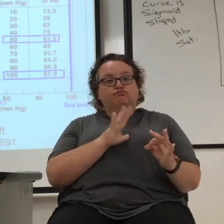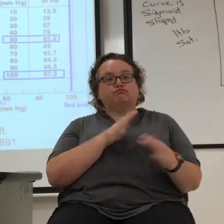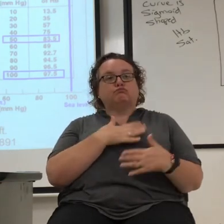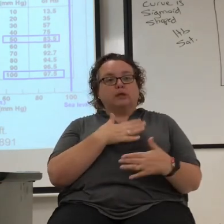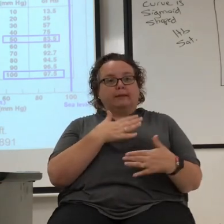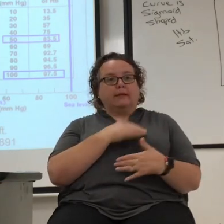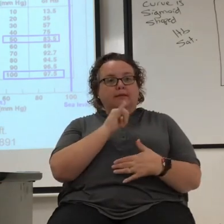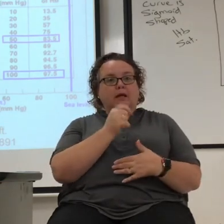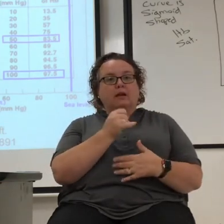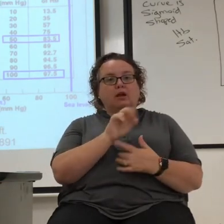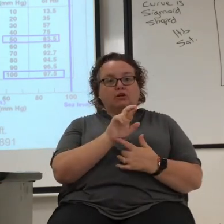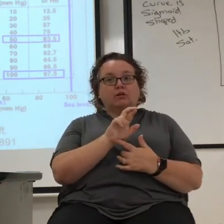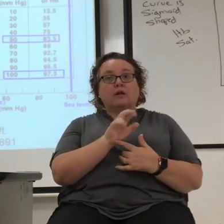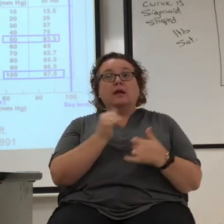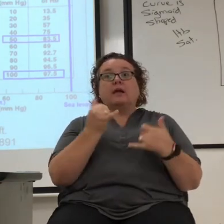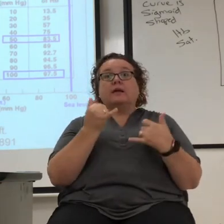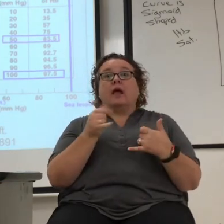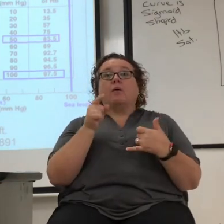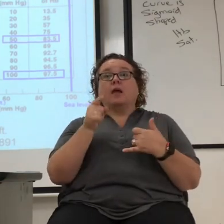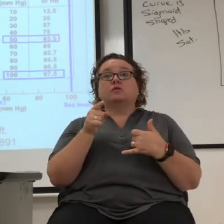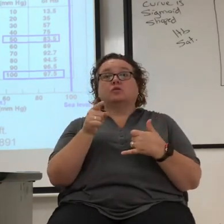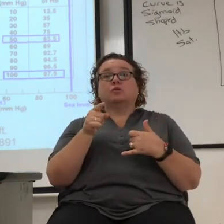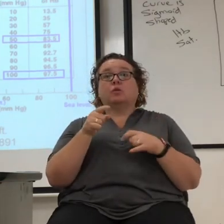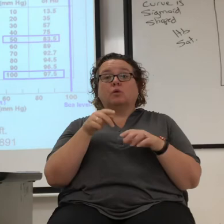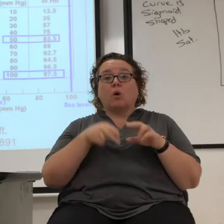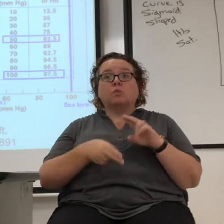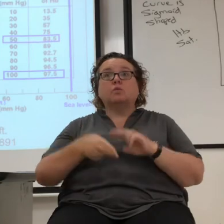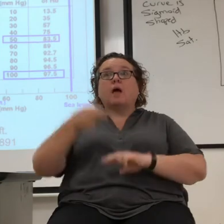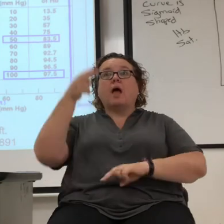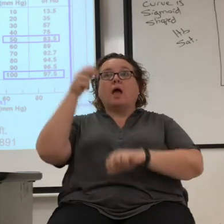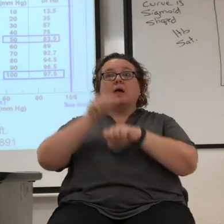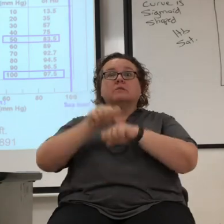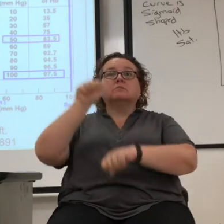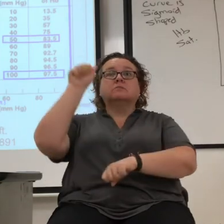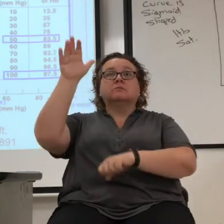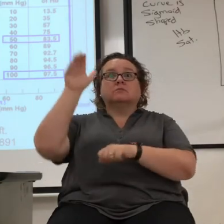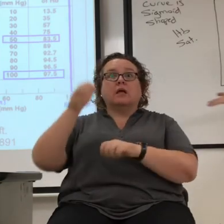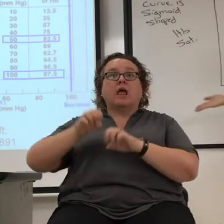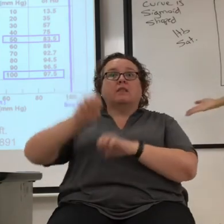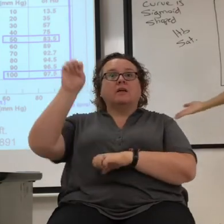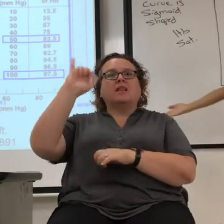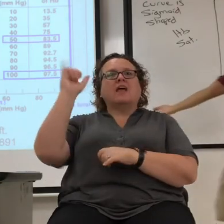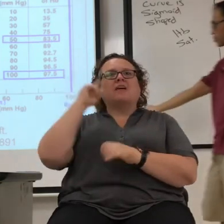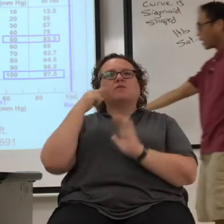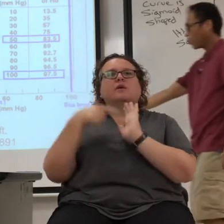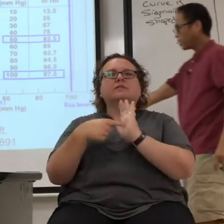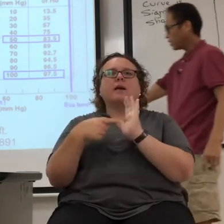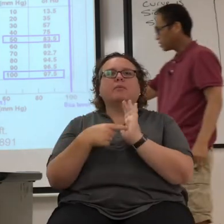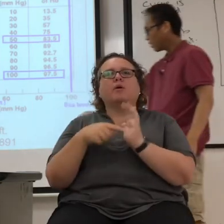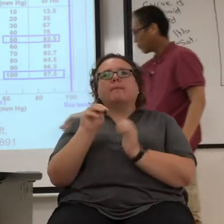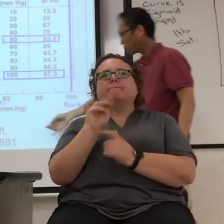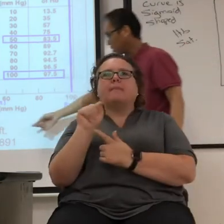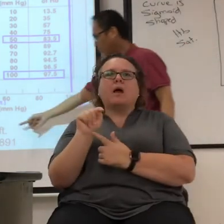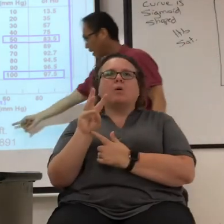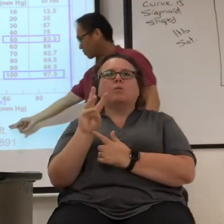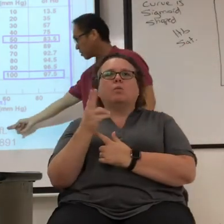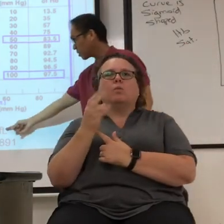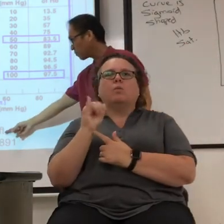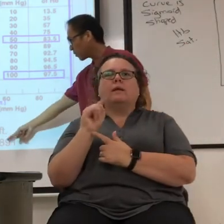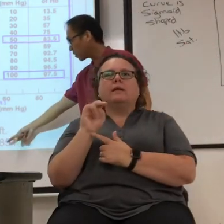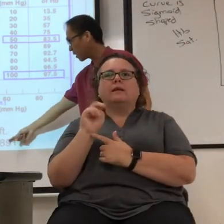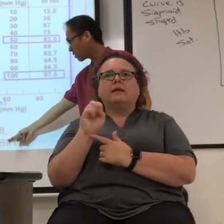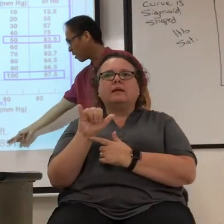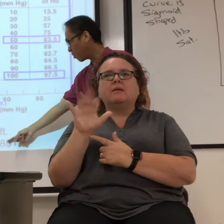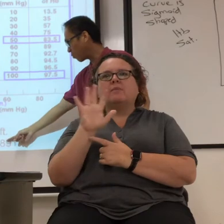this air. Now, as you go to high elevations, like I give you some examples here. Mount Whitney is about